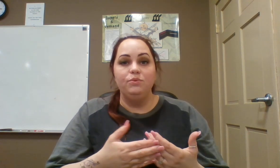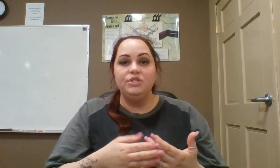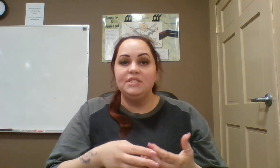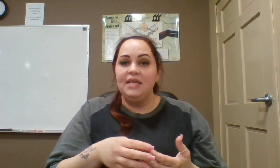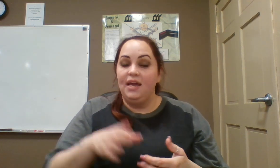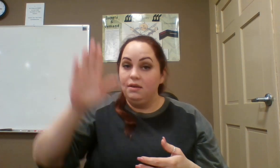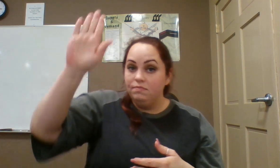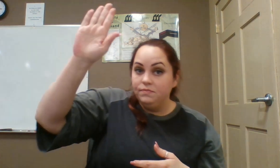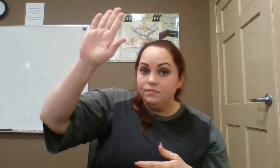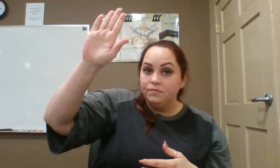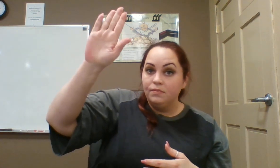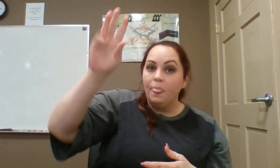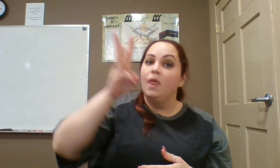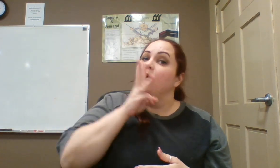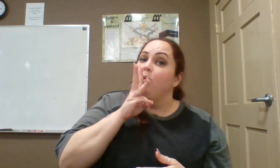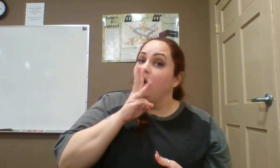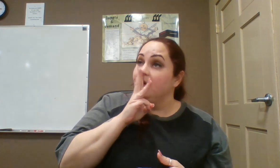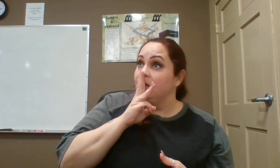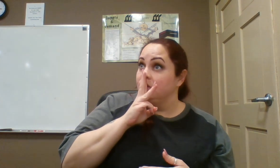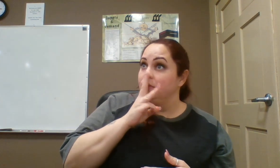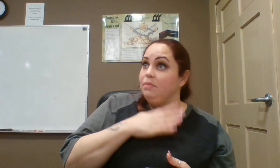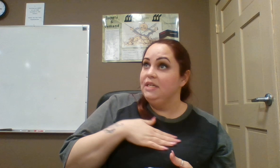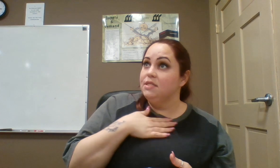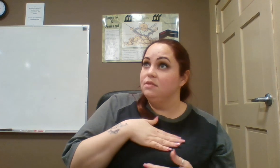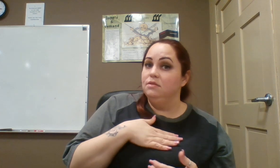would just say, water, please.